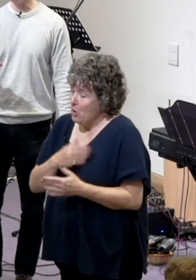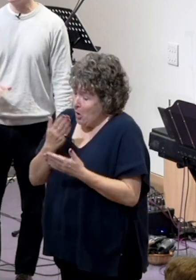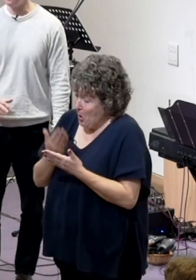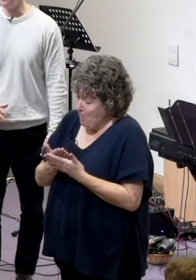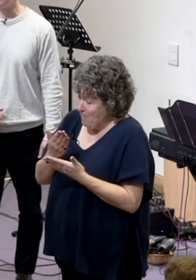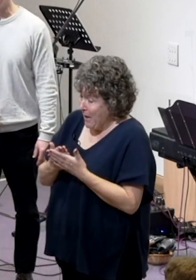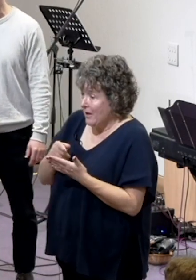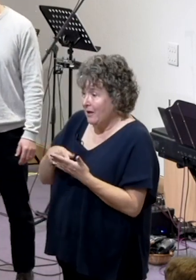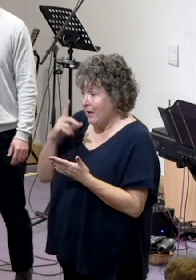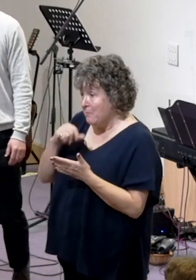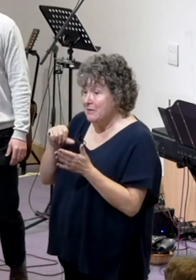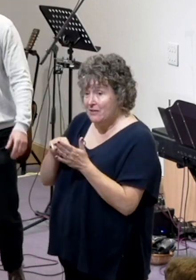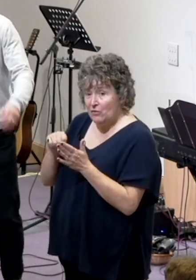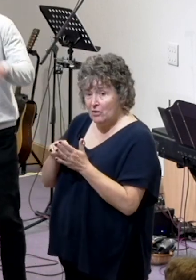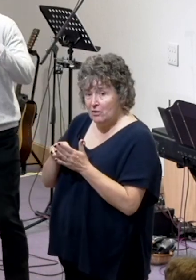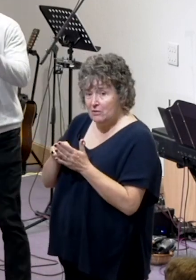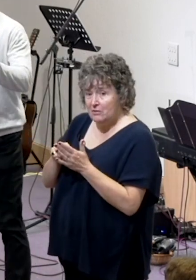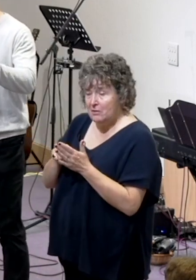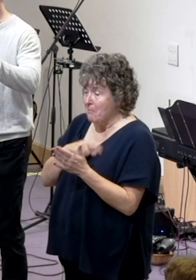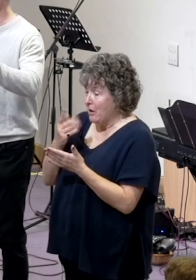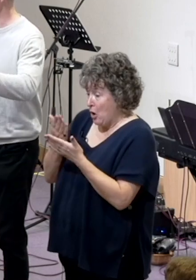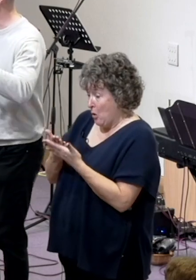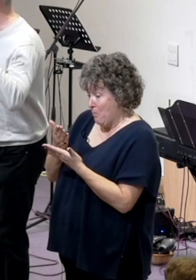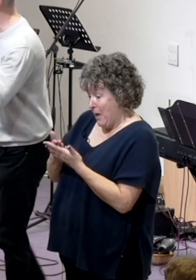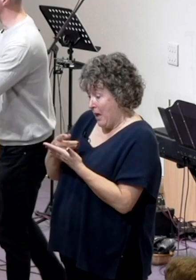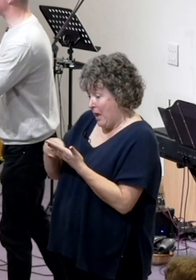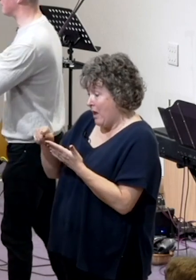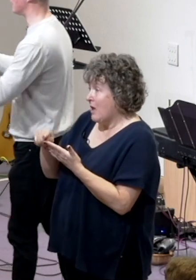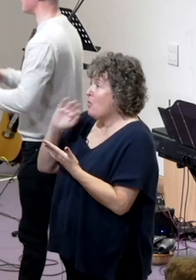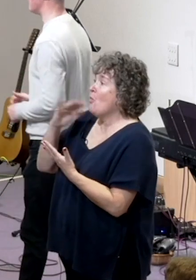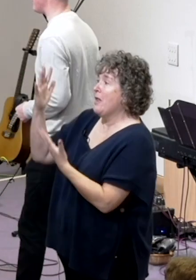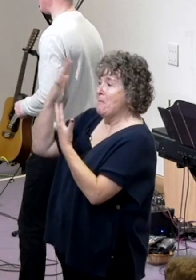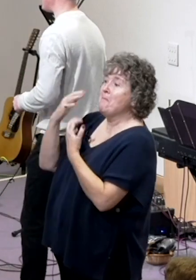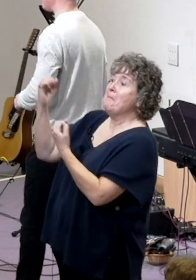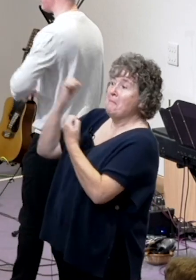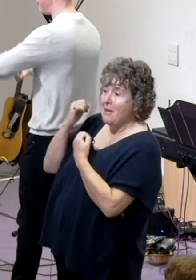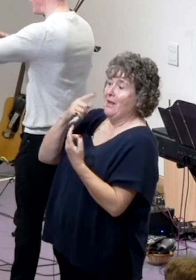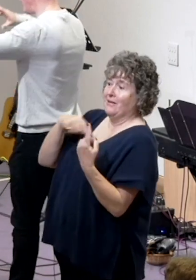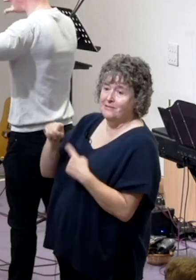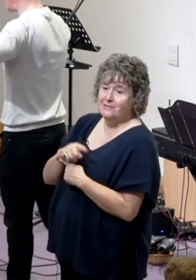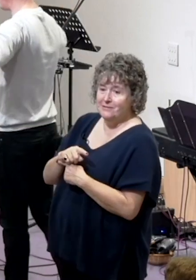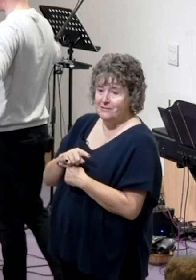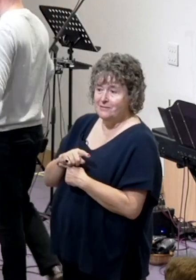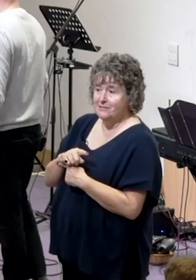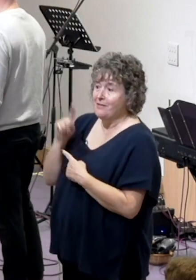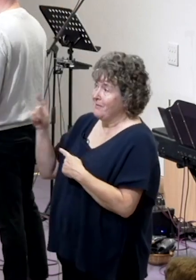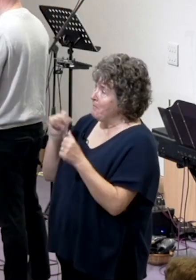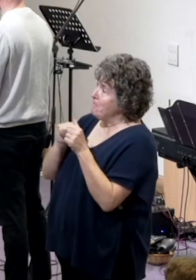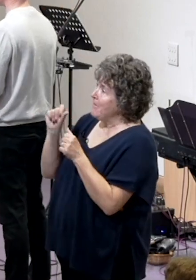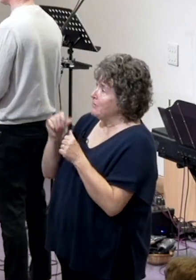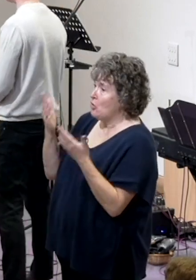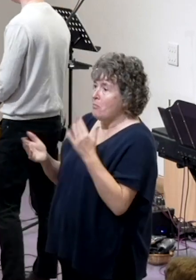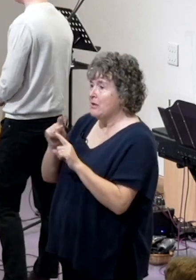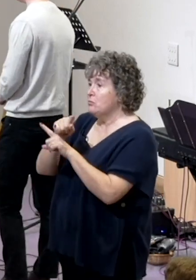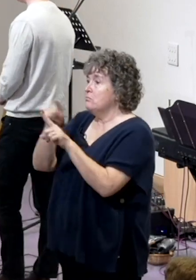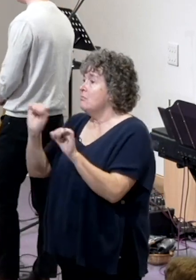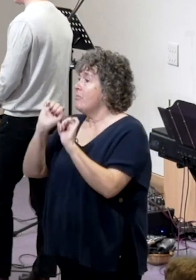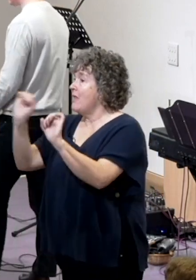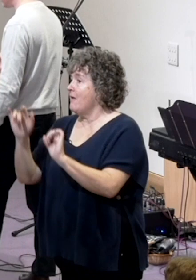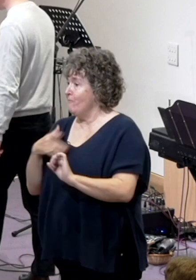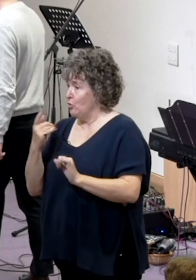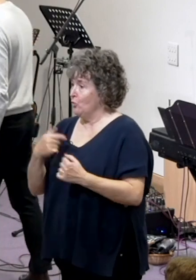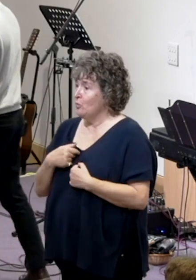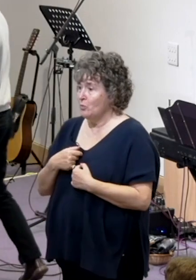obedience can be costly, but the blessings that God gives to those who obey him far outweigh the cost.